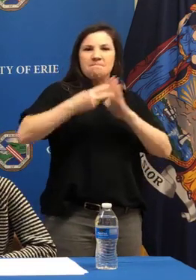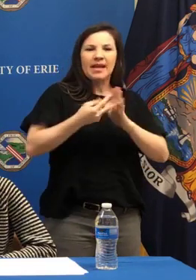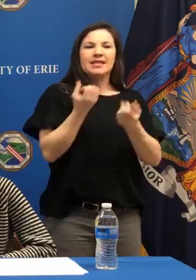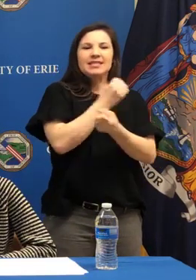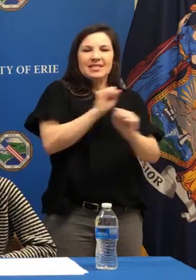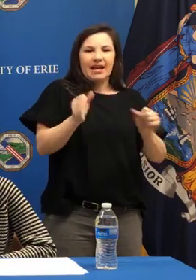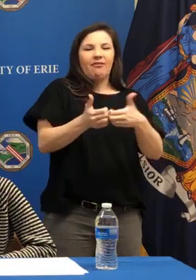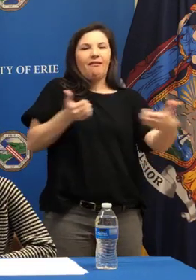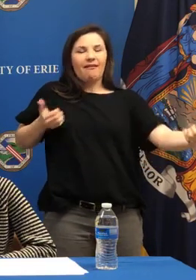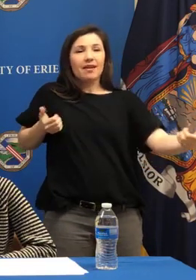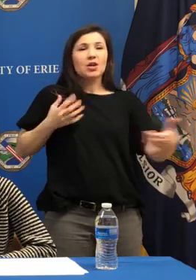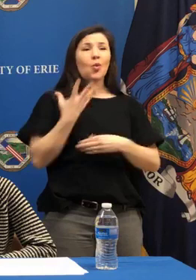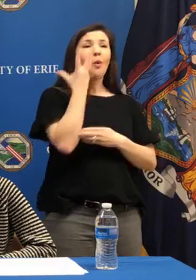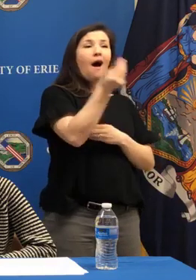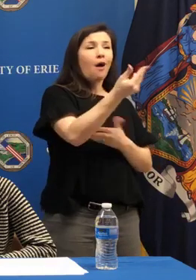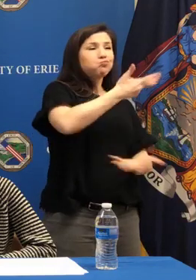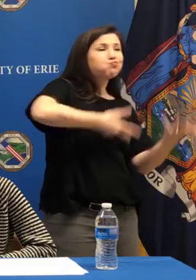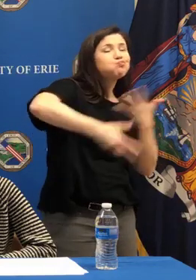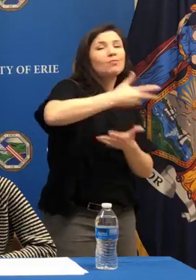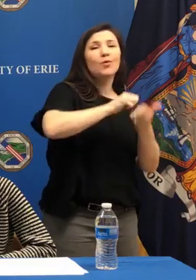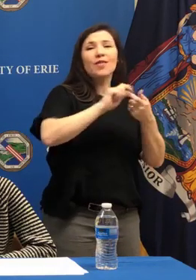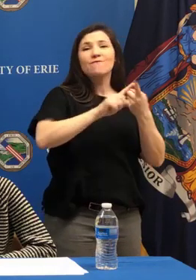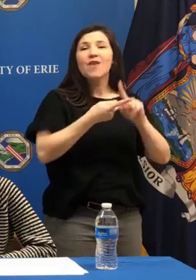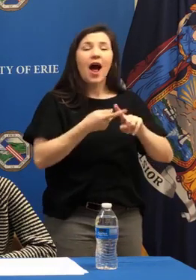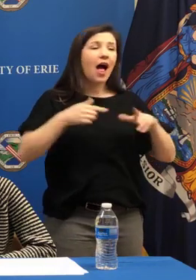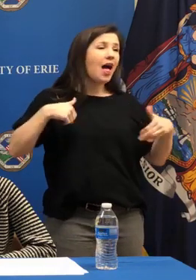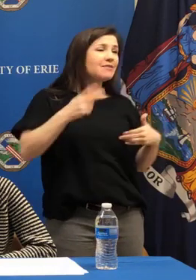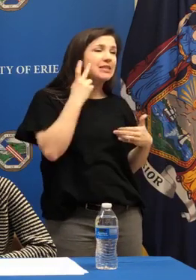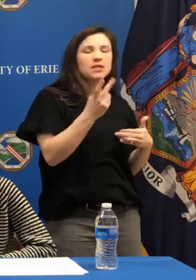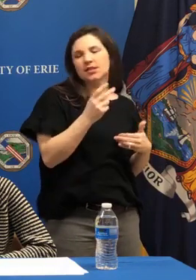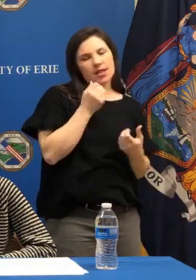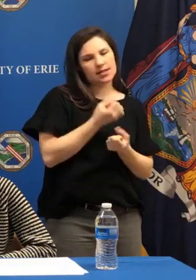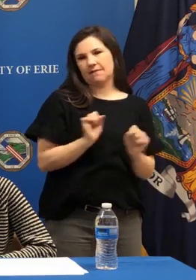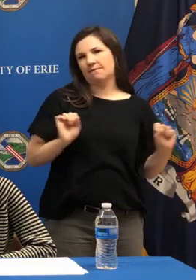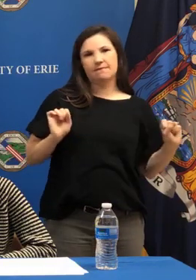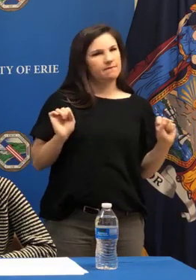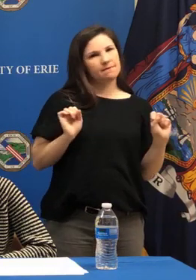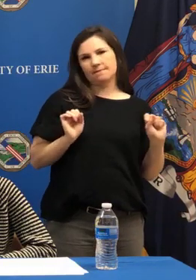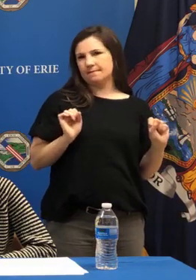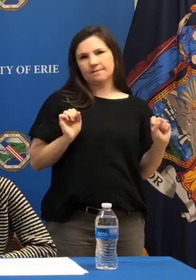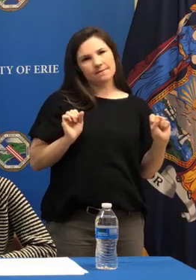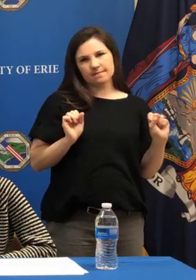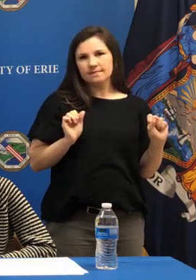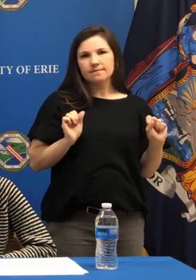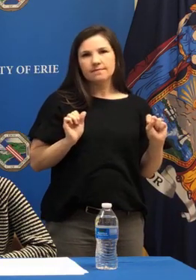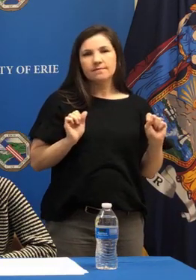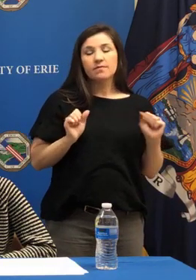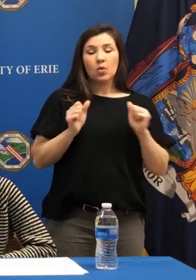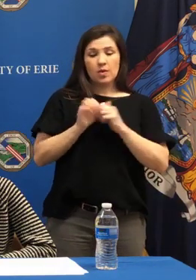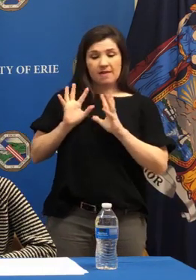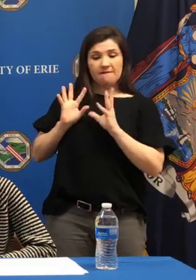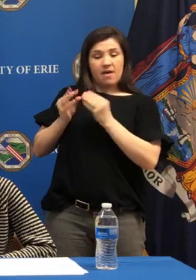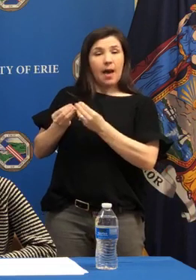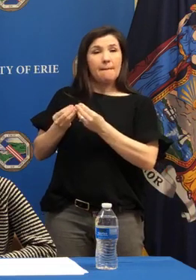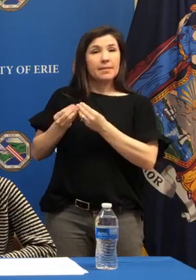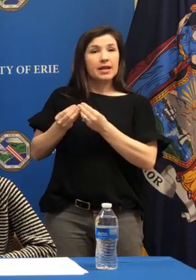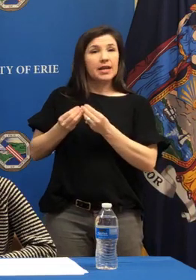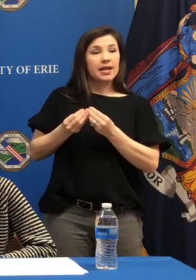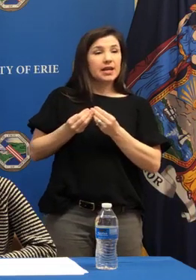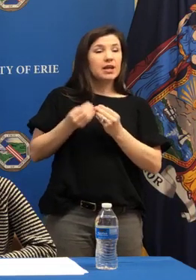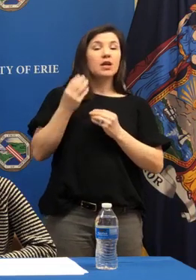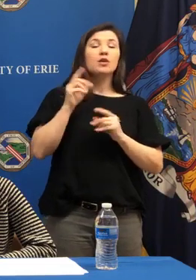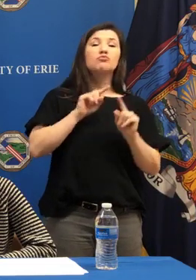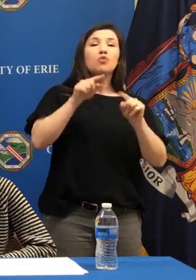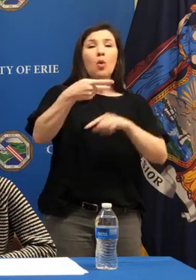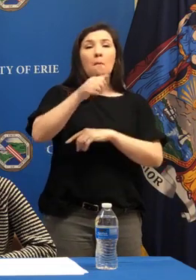out and hanging out with your friends that you haven't seen in a few weeks is not safe social distancing. Being with your family members, going to a park with